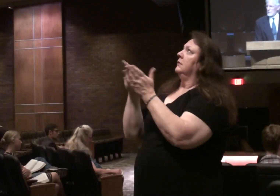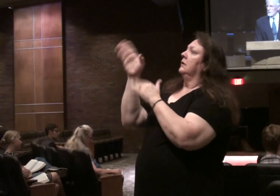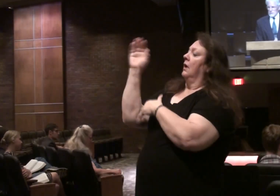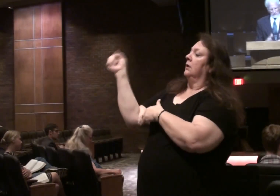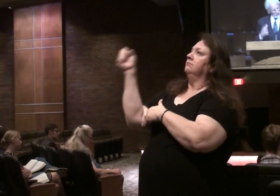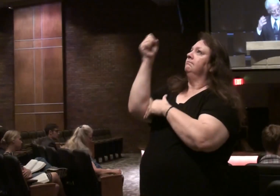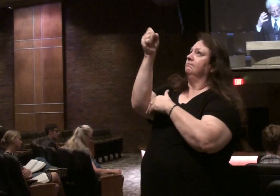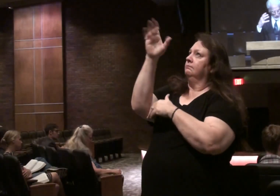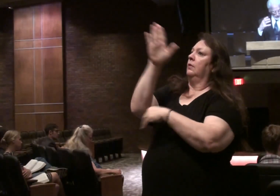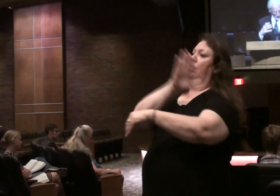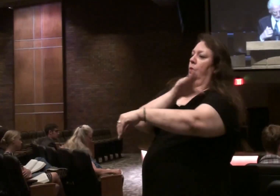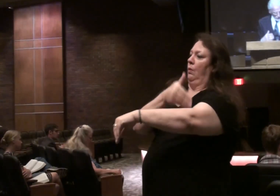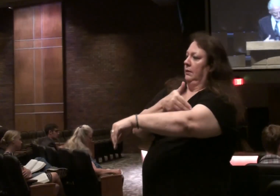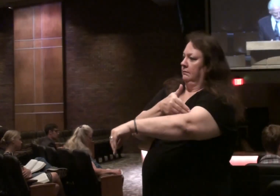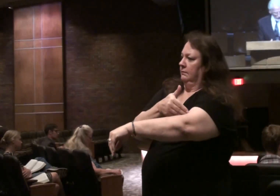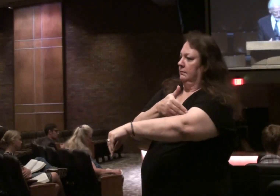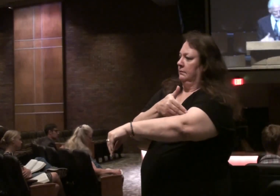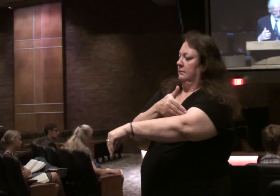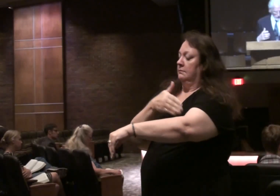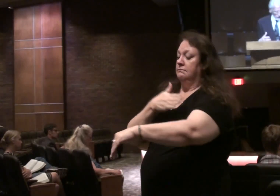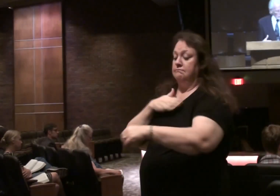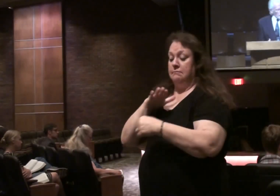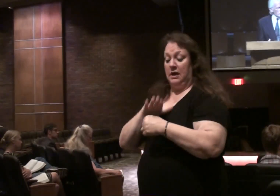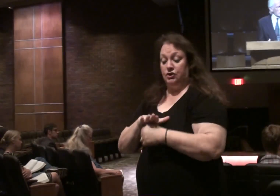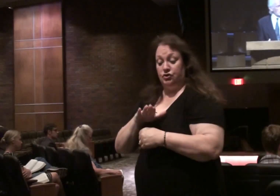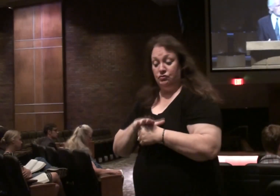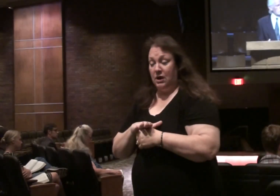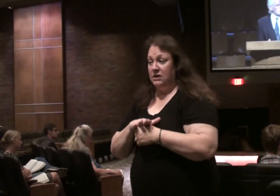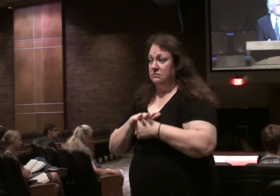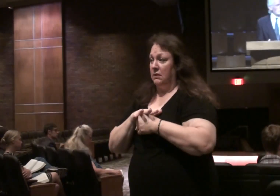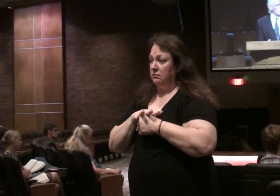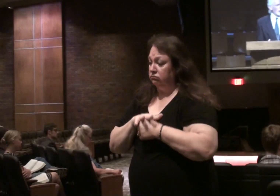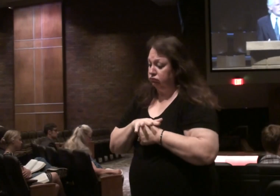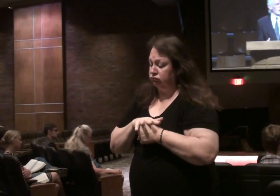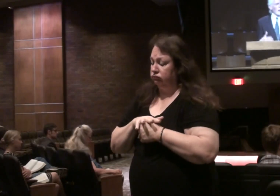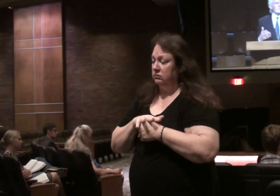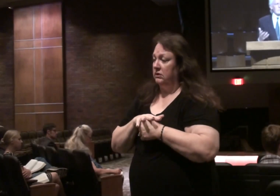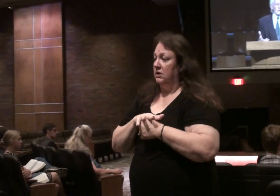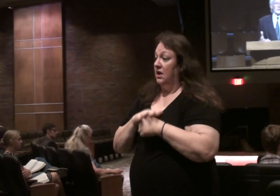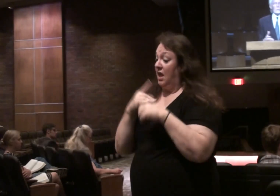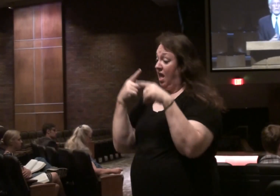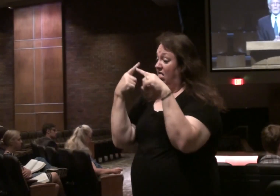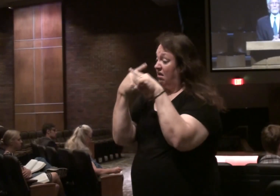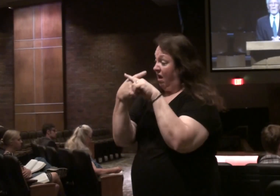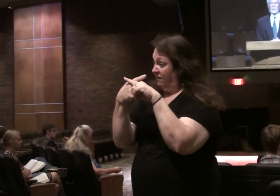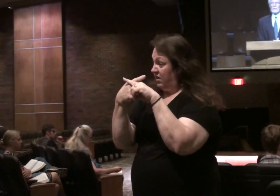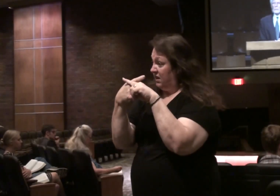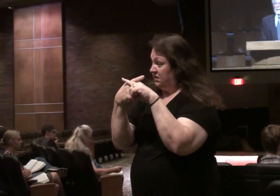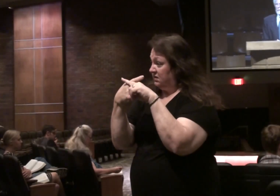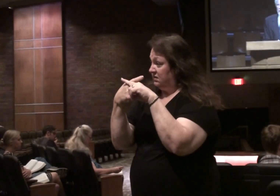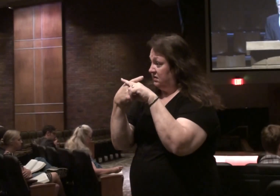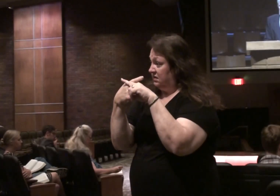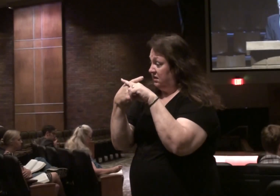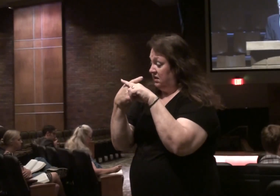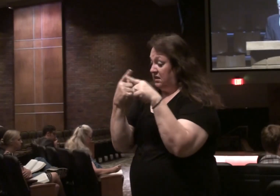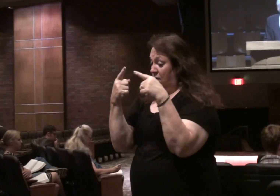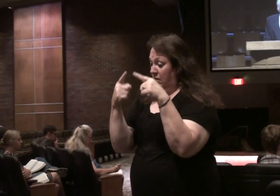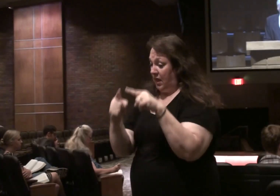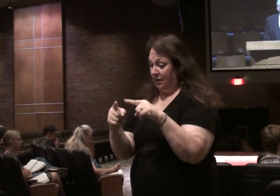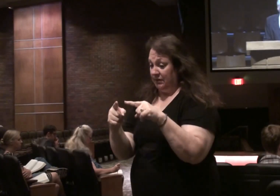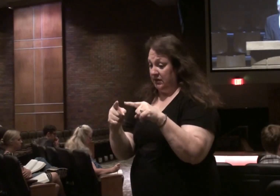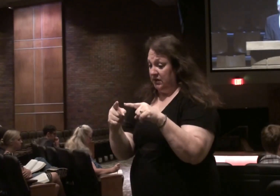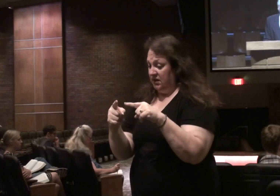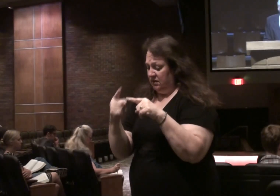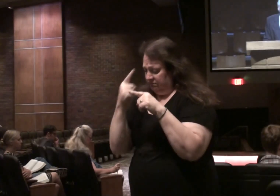authority. So it takes some of the stress, the pressure, and the conflict that will come if I don't obey the authority. I